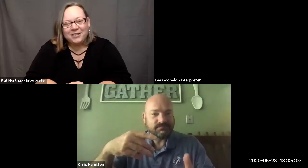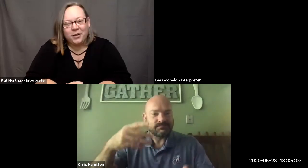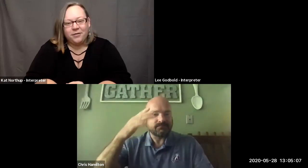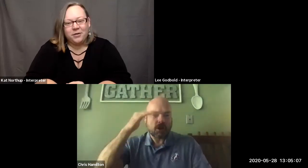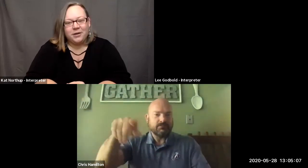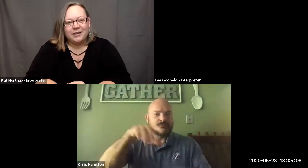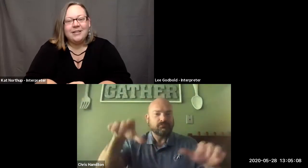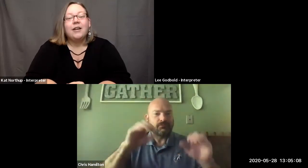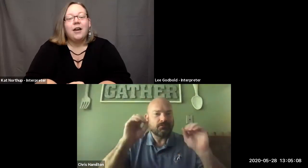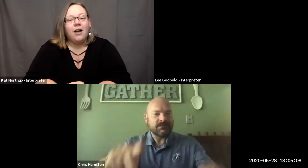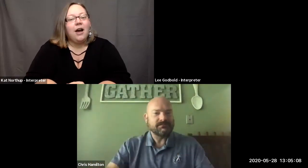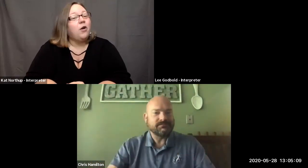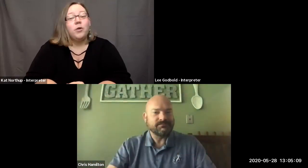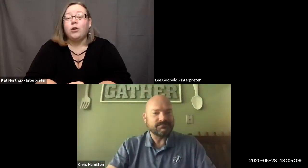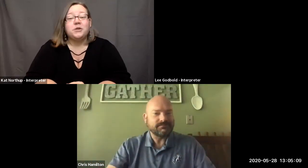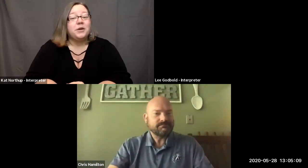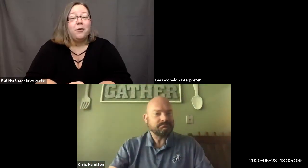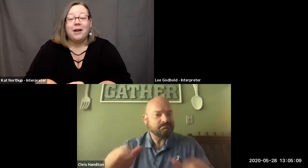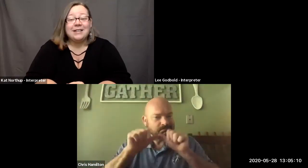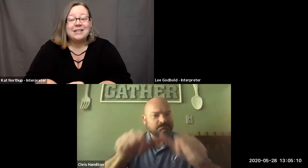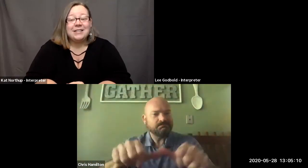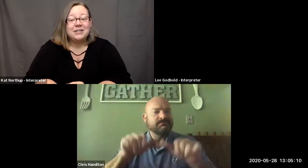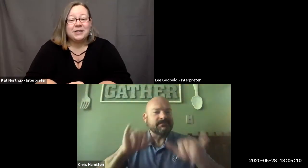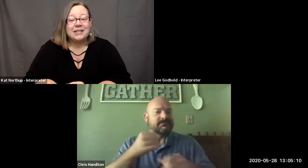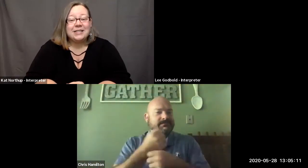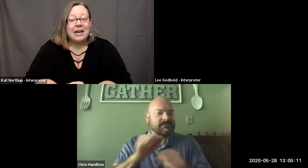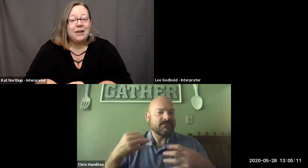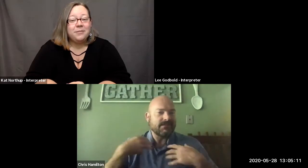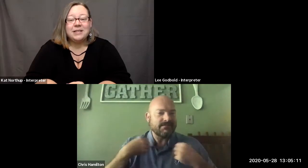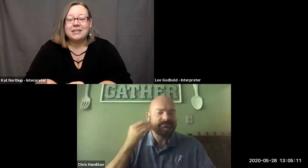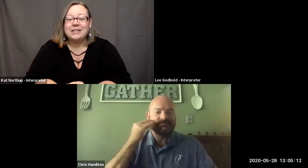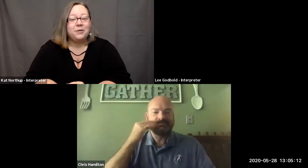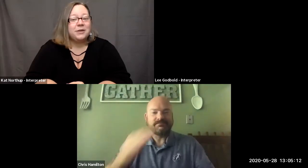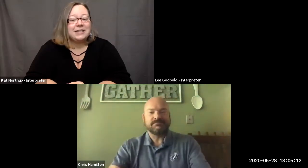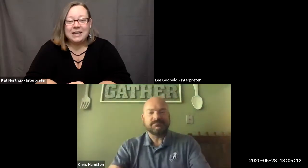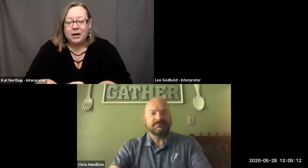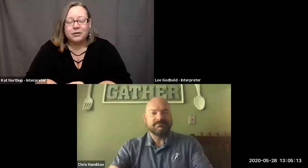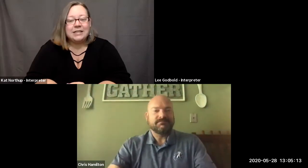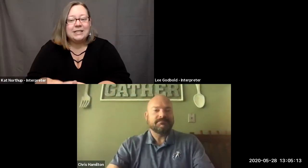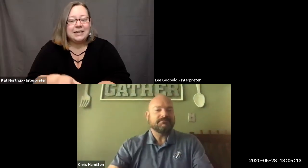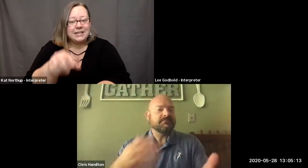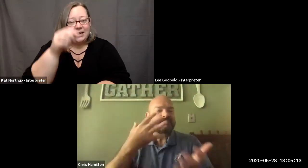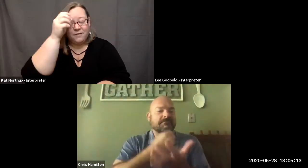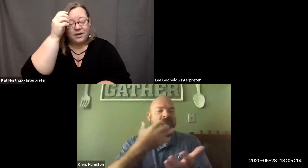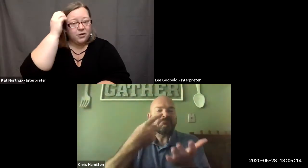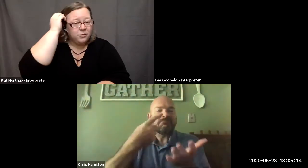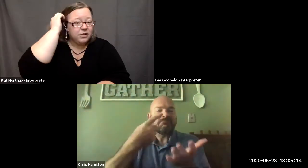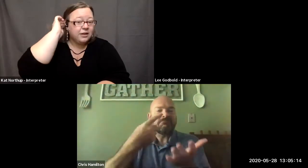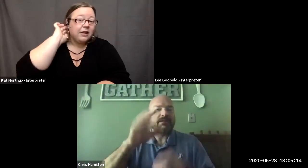hello everyone. I hope you're all doing all right during this time, continuing to stay healthy, stay safe, I know.